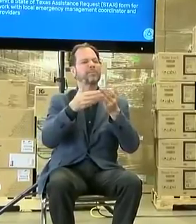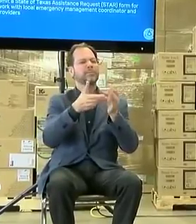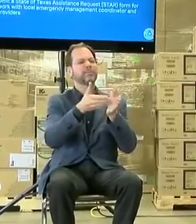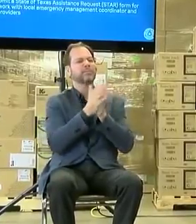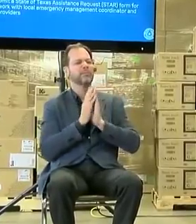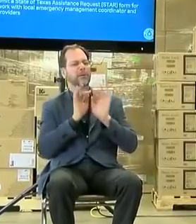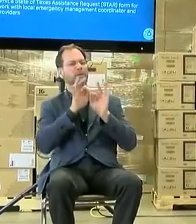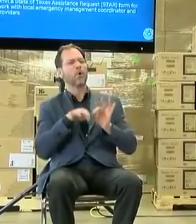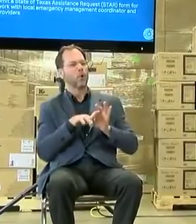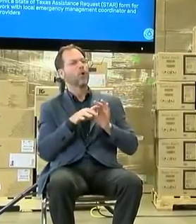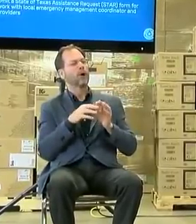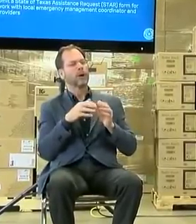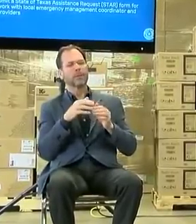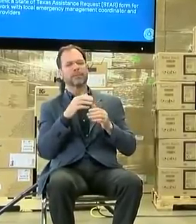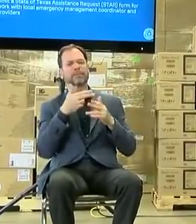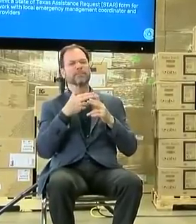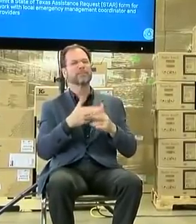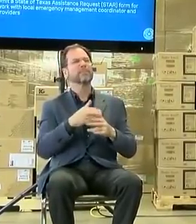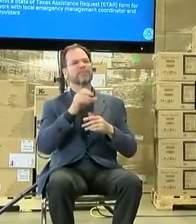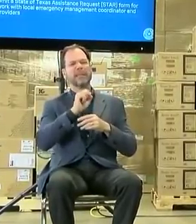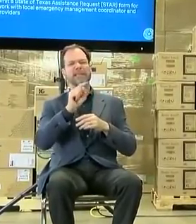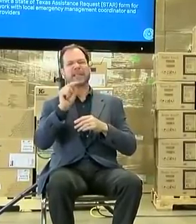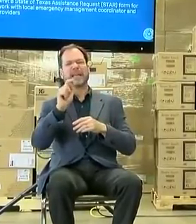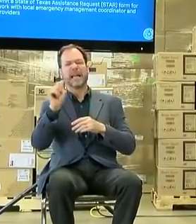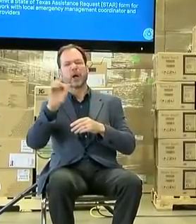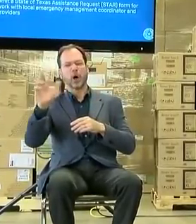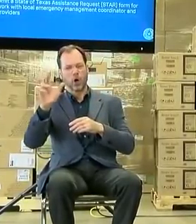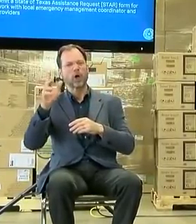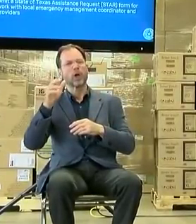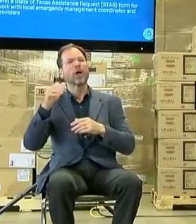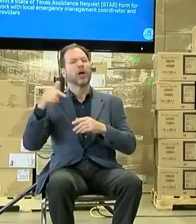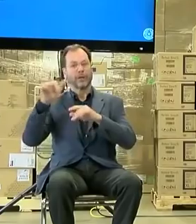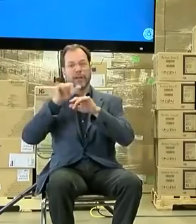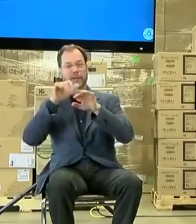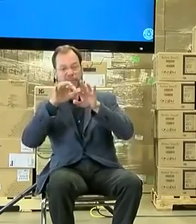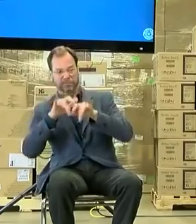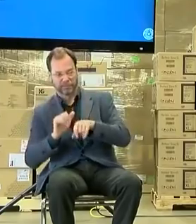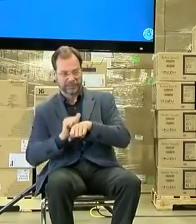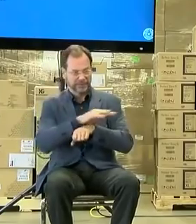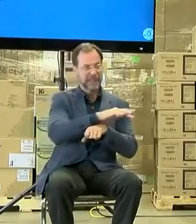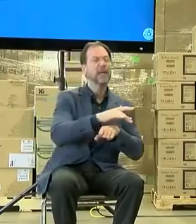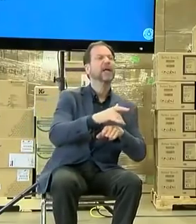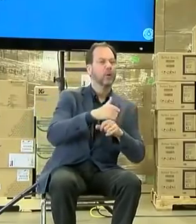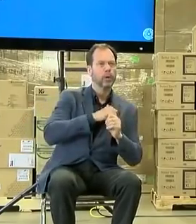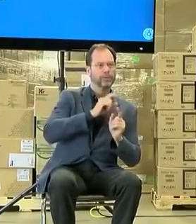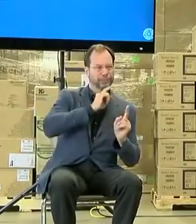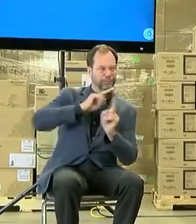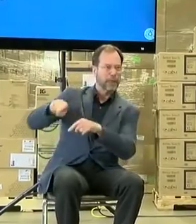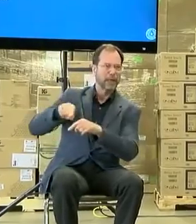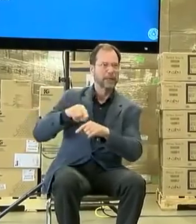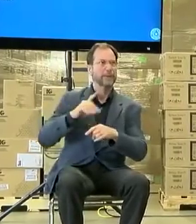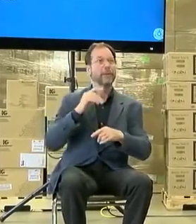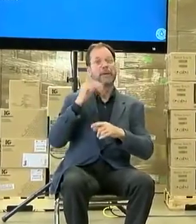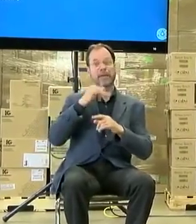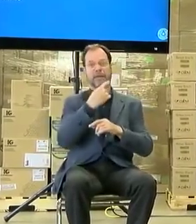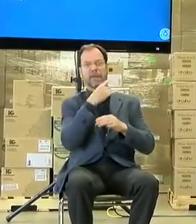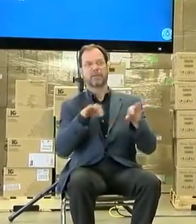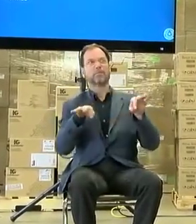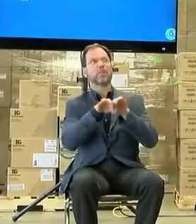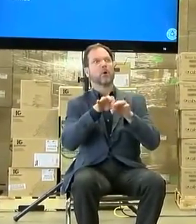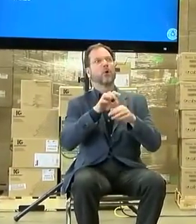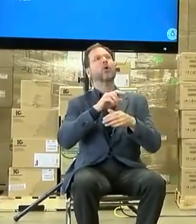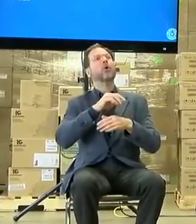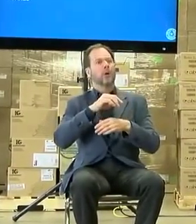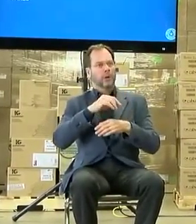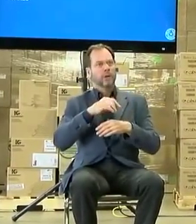and we will fill those stars as the materials come in. Go to the next slide, and I think this is probably one of the most important slides in the deck. And